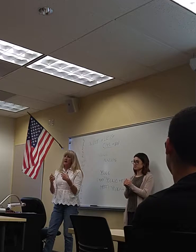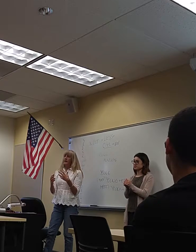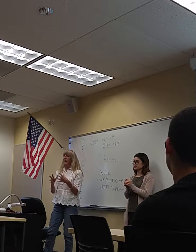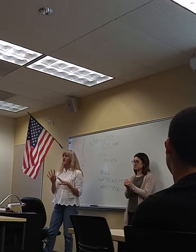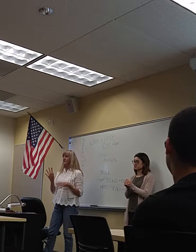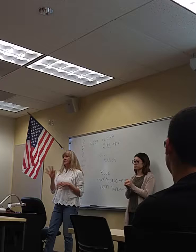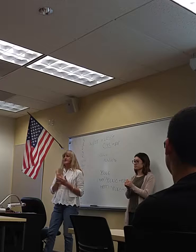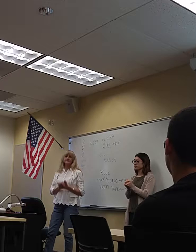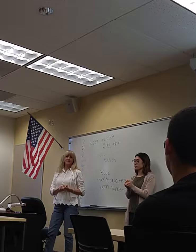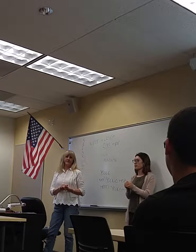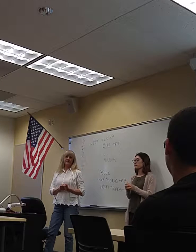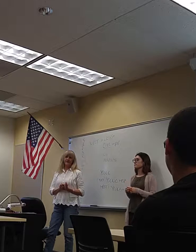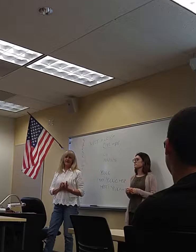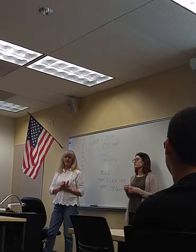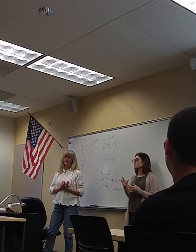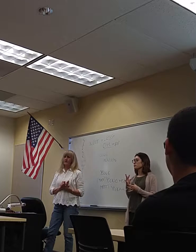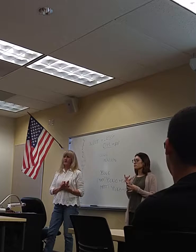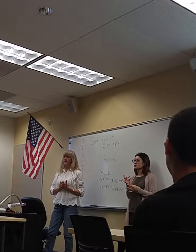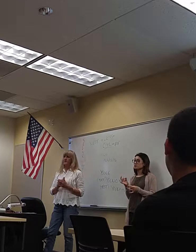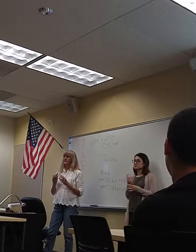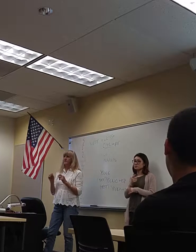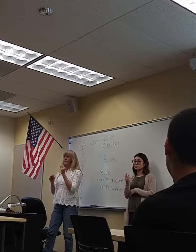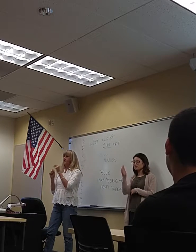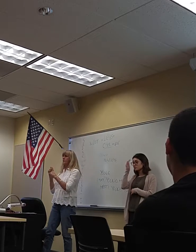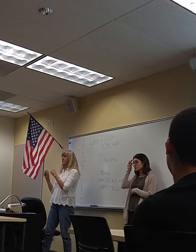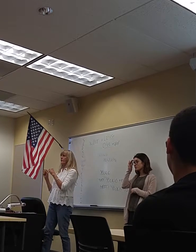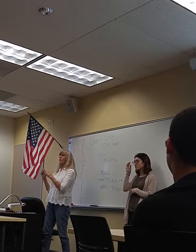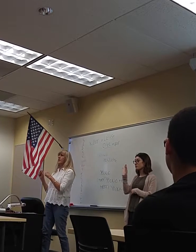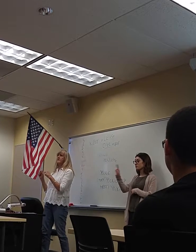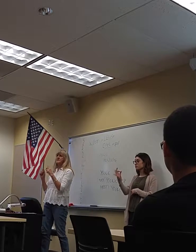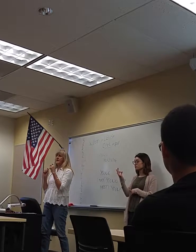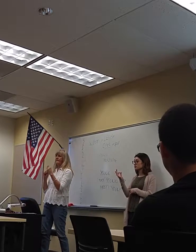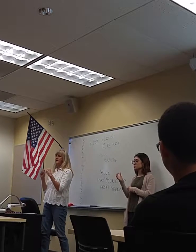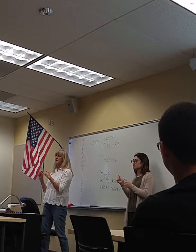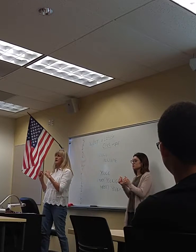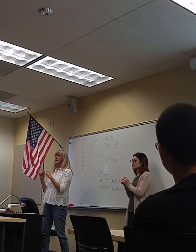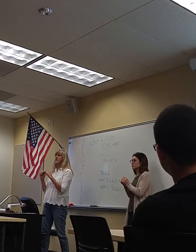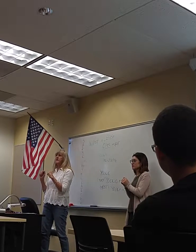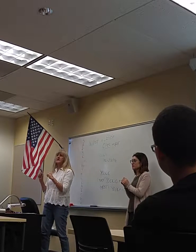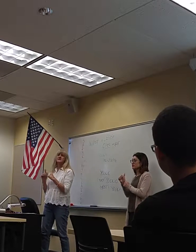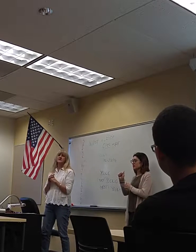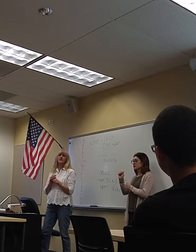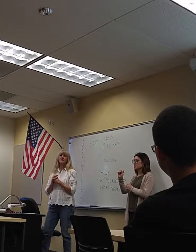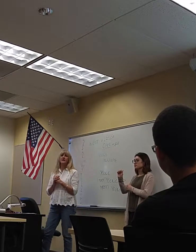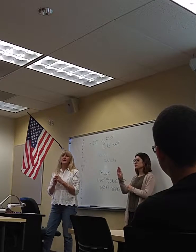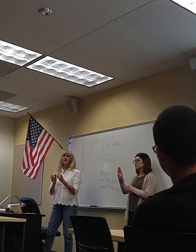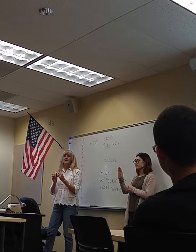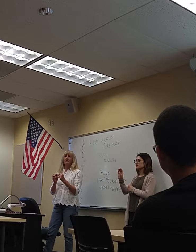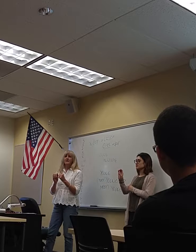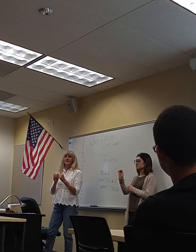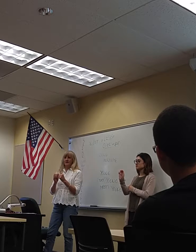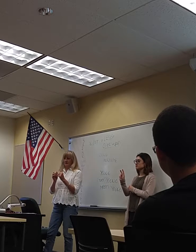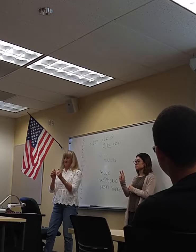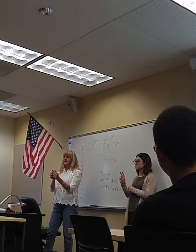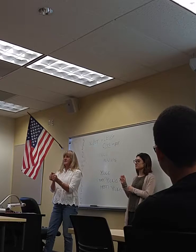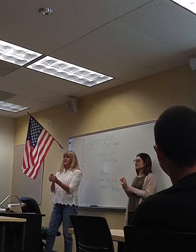and actually, and this is interesting, I don't know if you know this, the French word for with is avec, A-V-E-C. So this